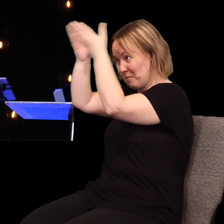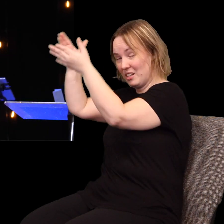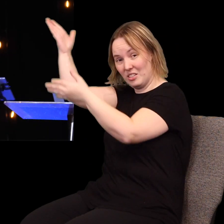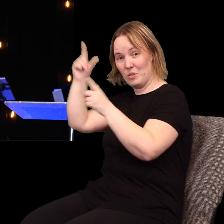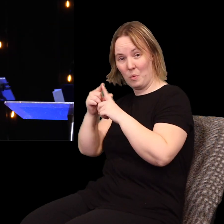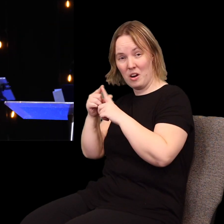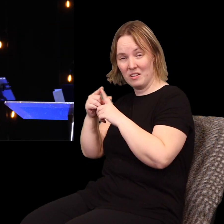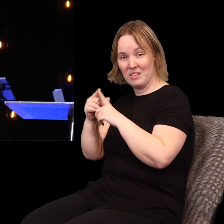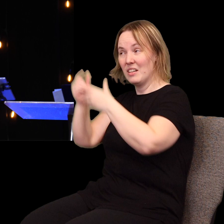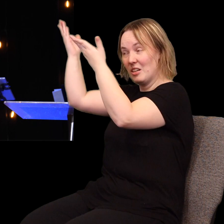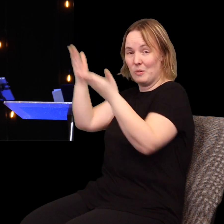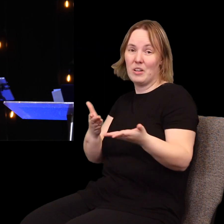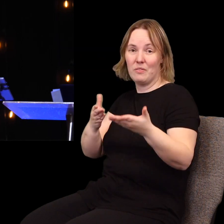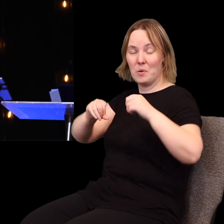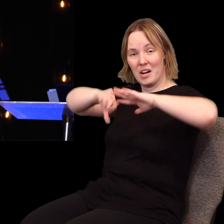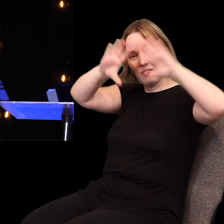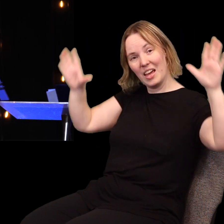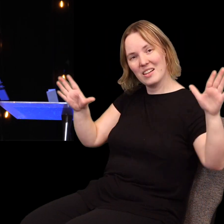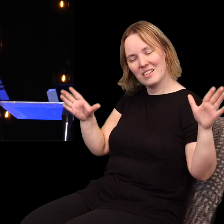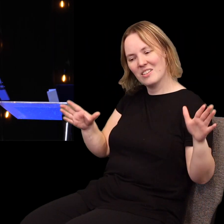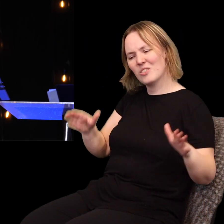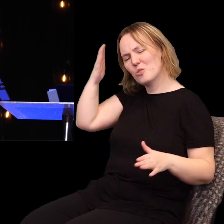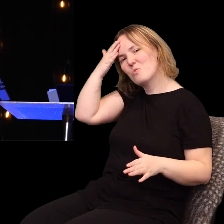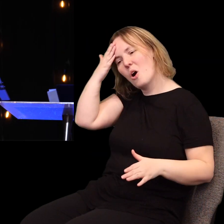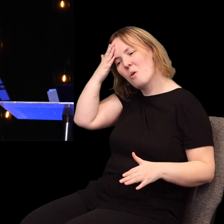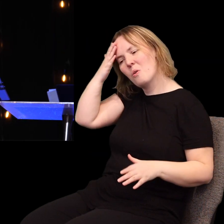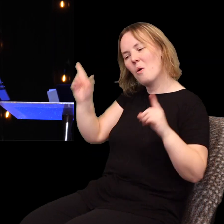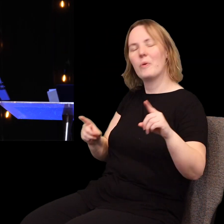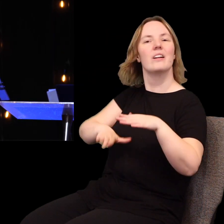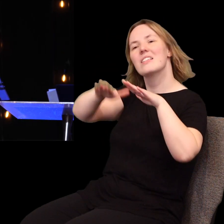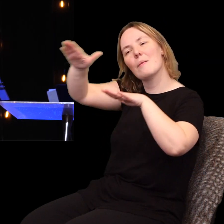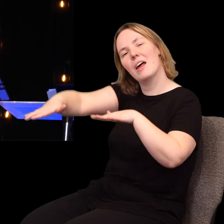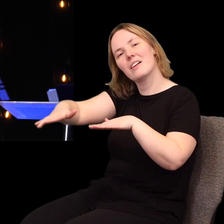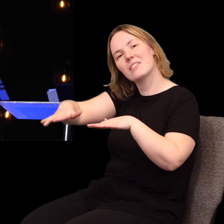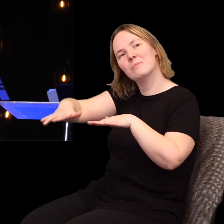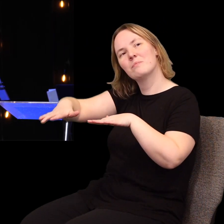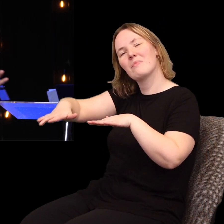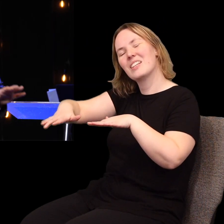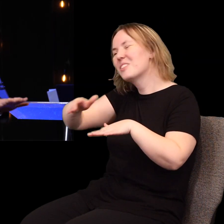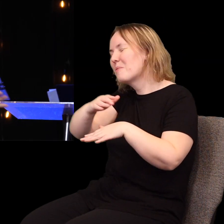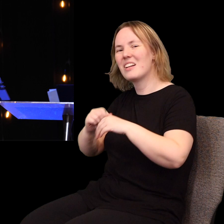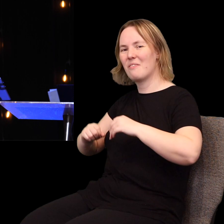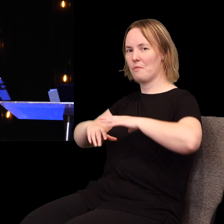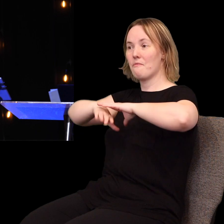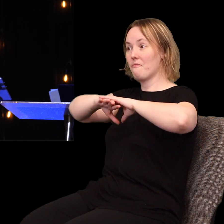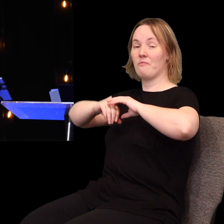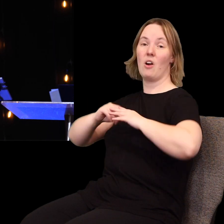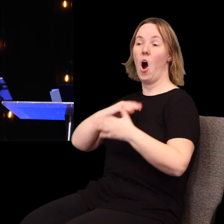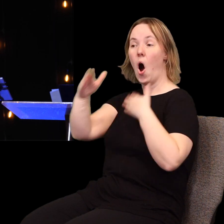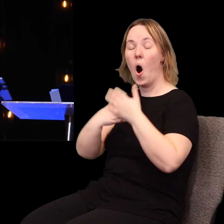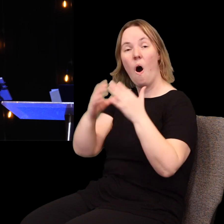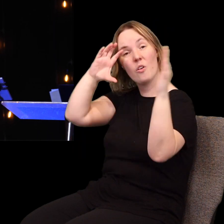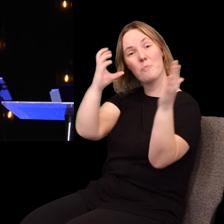in obedience to my word, I will give you just enough light that you know where the next step is. You're not always going to have the full picture, but it'll be a lamp